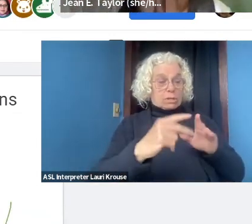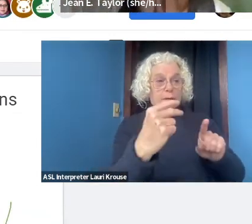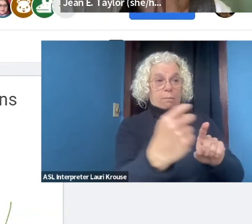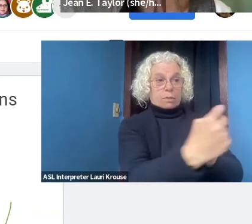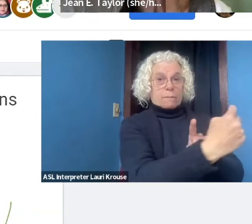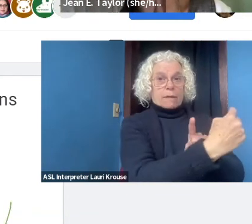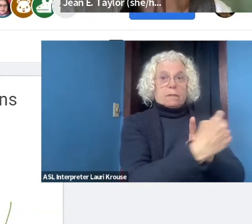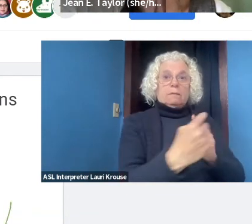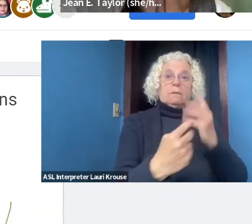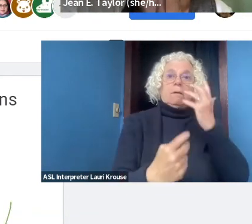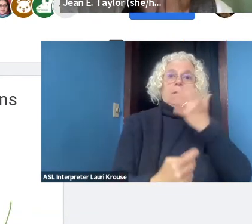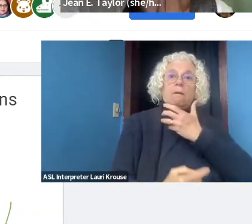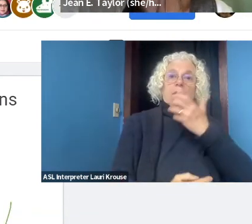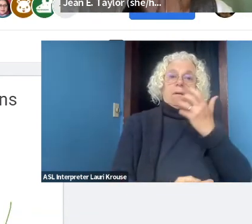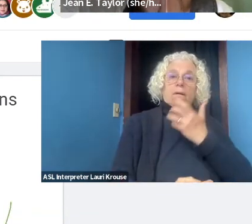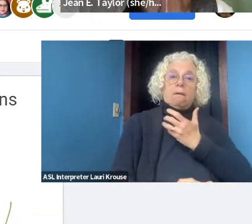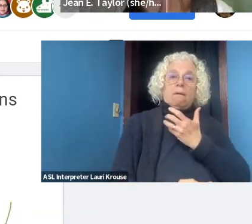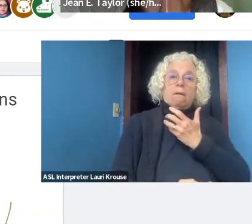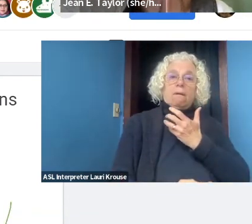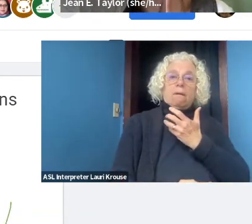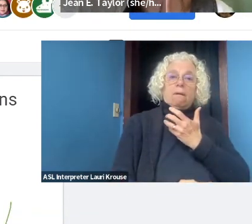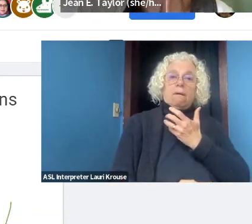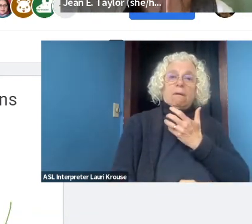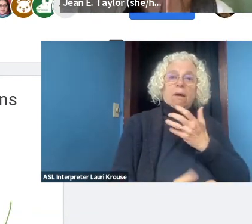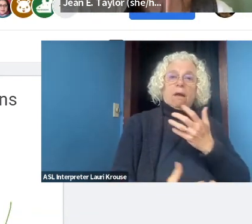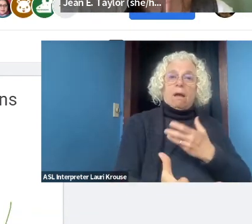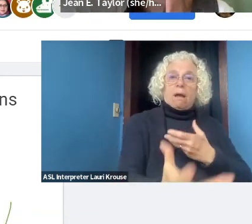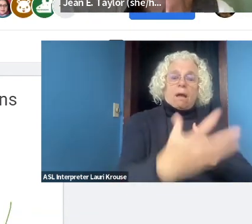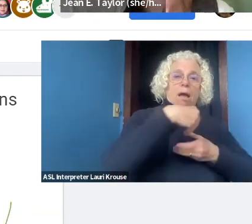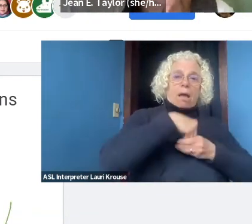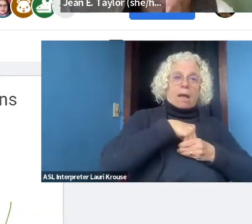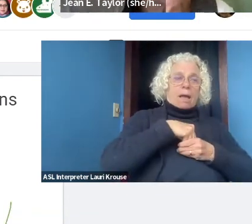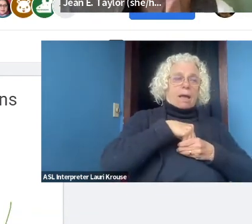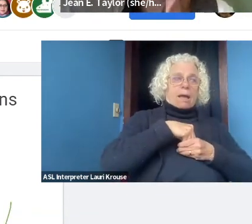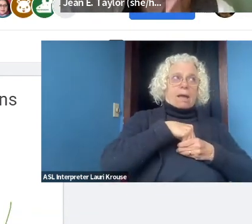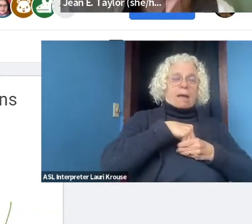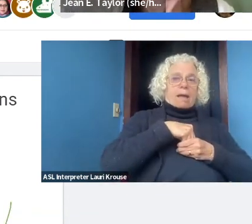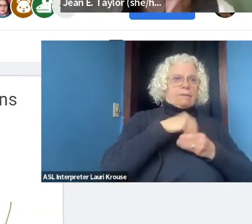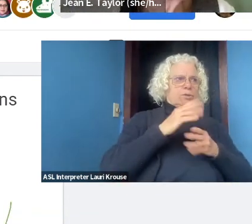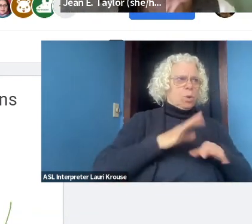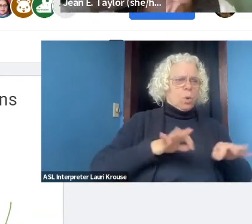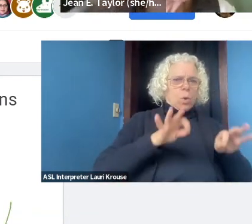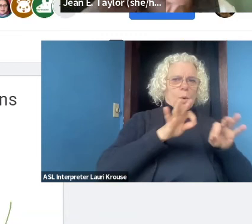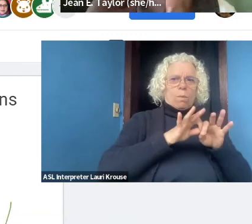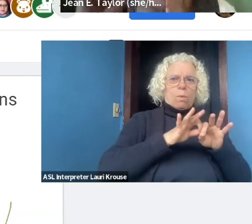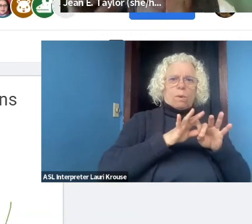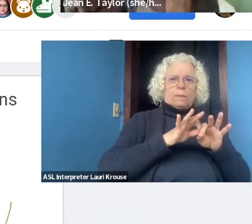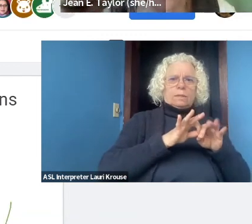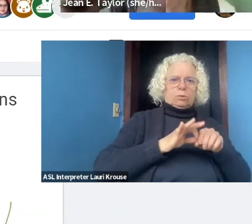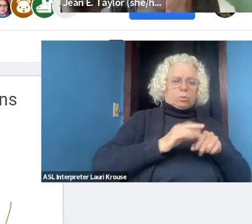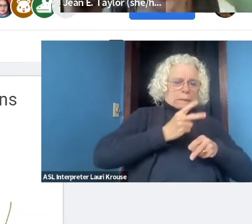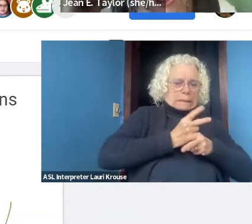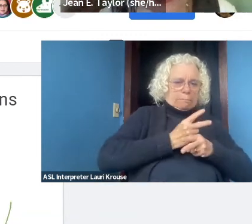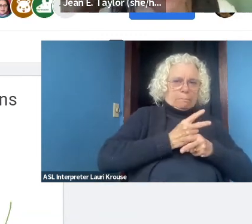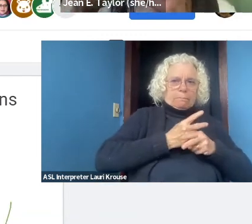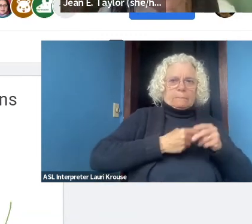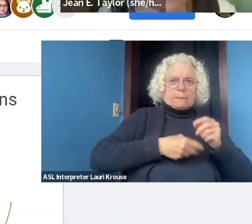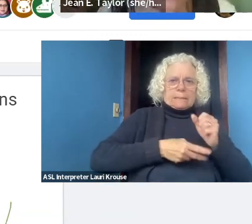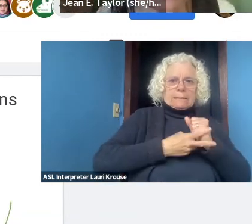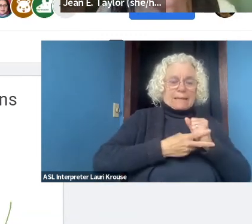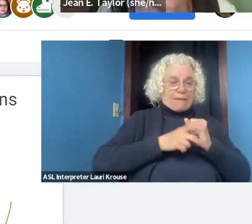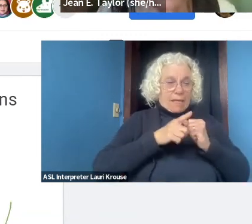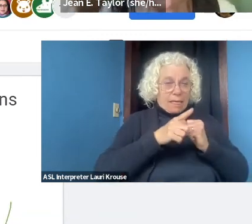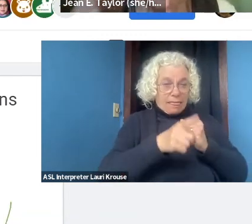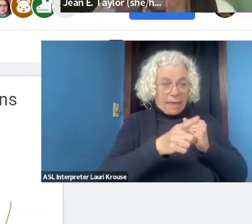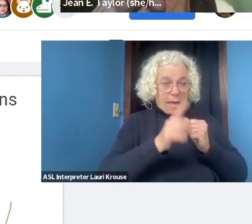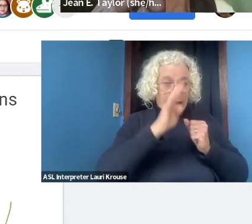felt were going to be so important going forward, and that I wanted to be part of the change that they